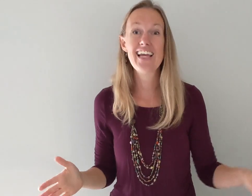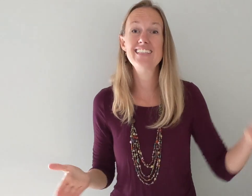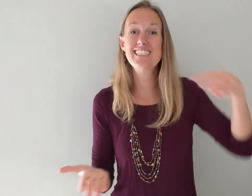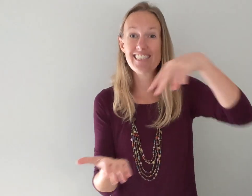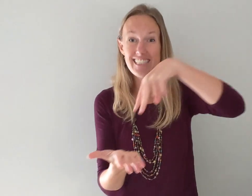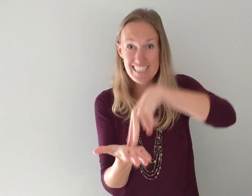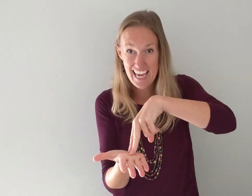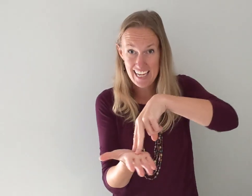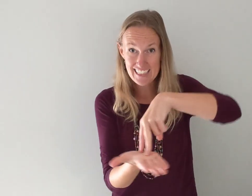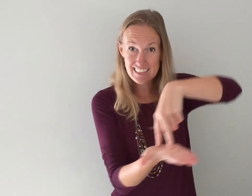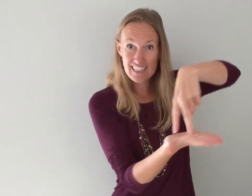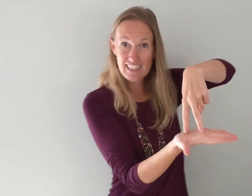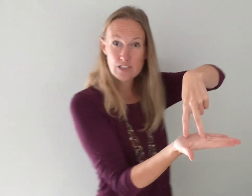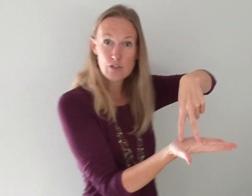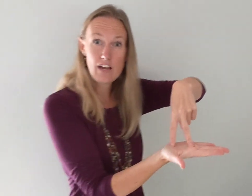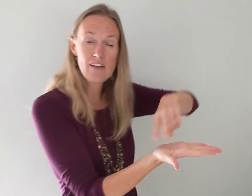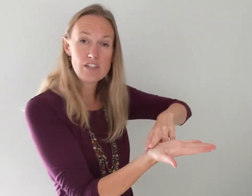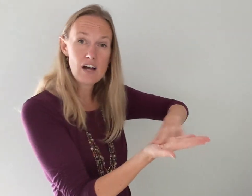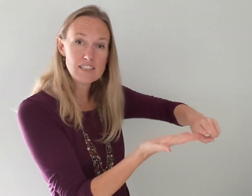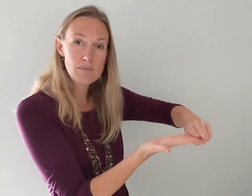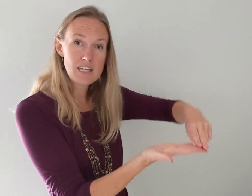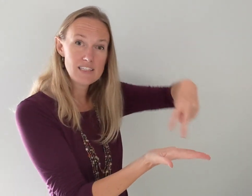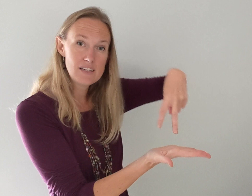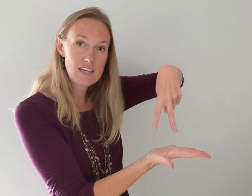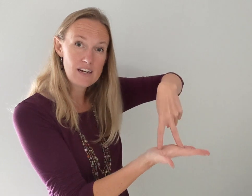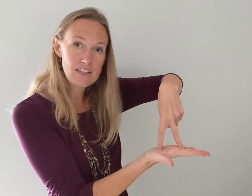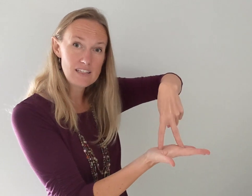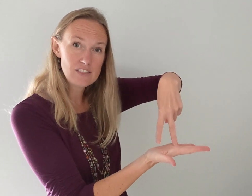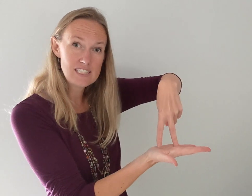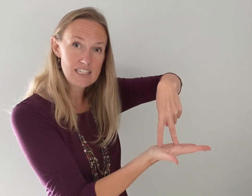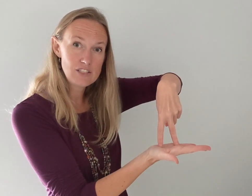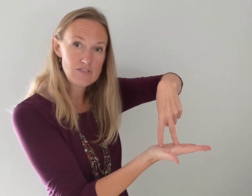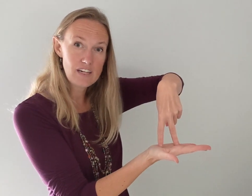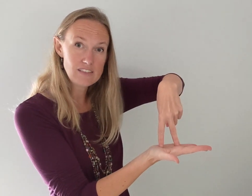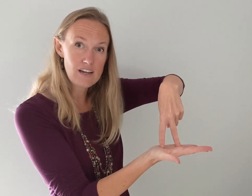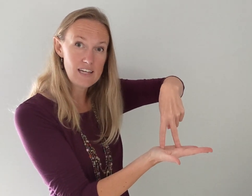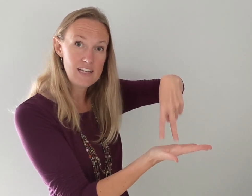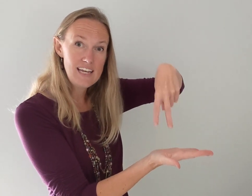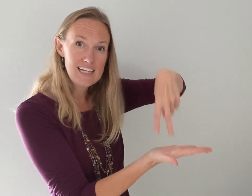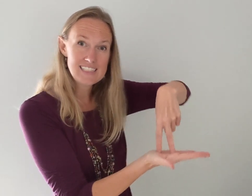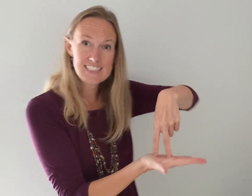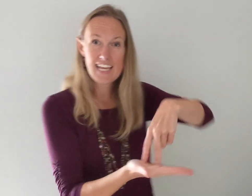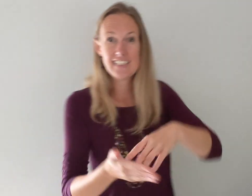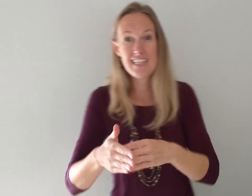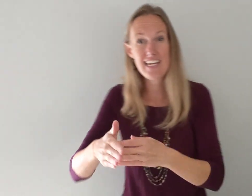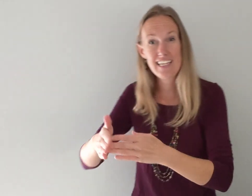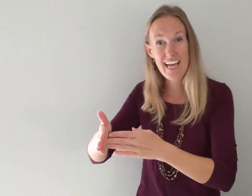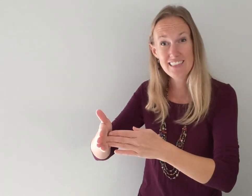can stand. So you have your non-dominant hand out here, and then you stand 2 fingers on it, can stand, and then